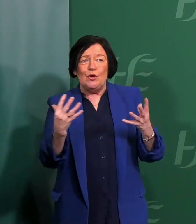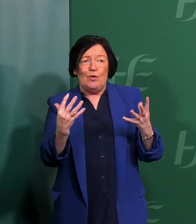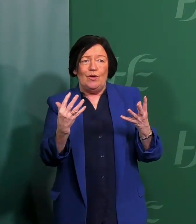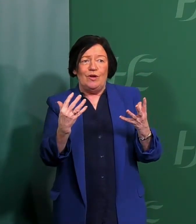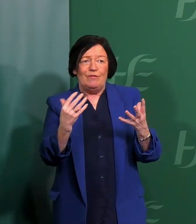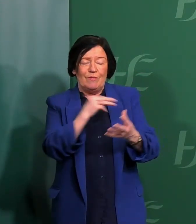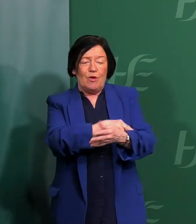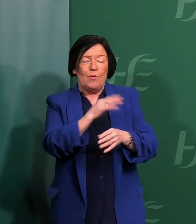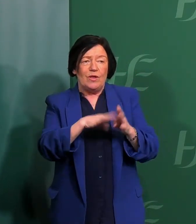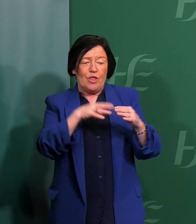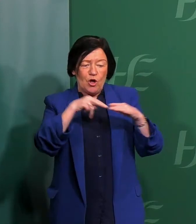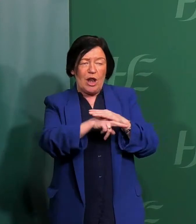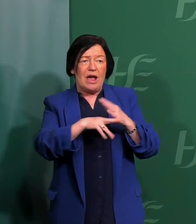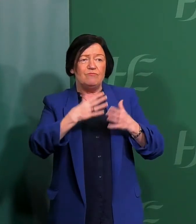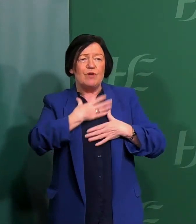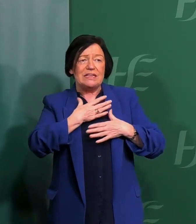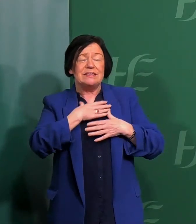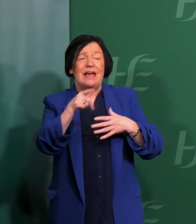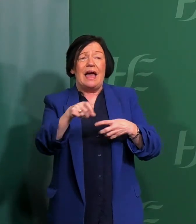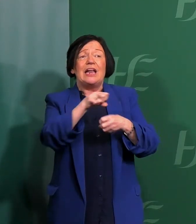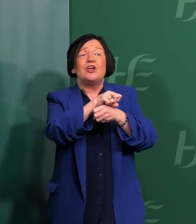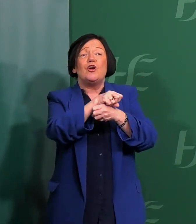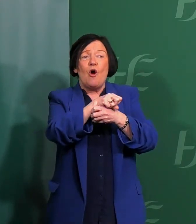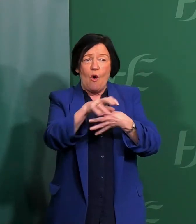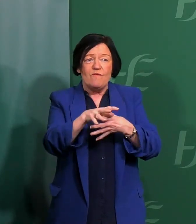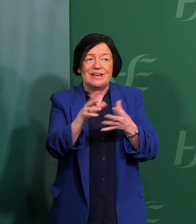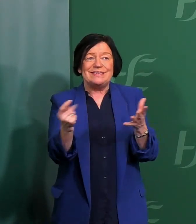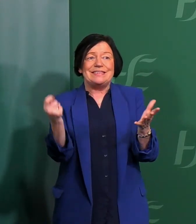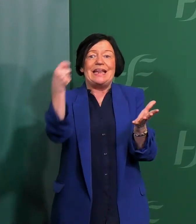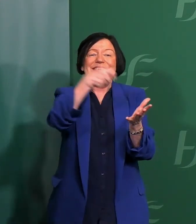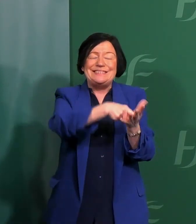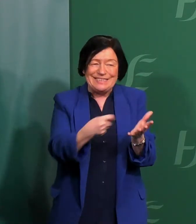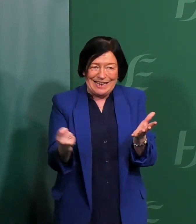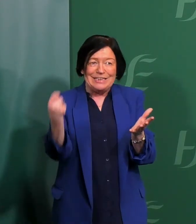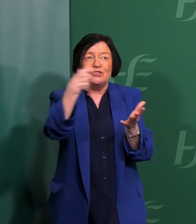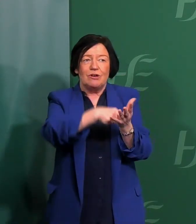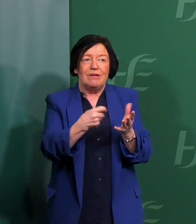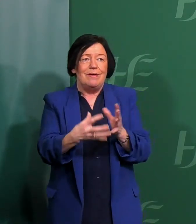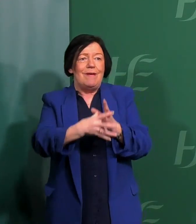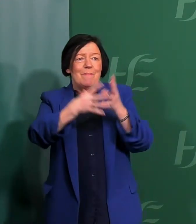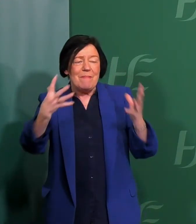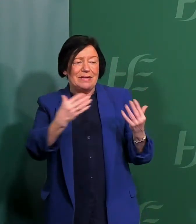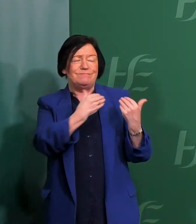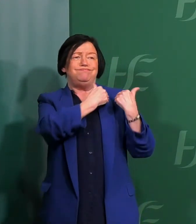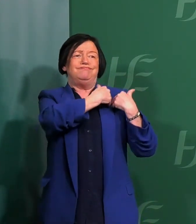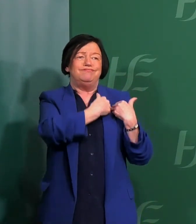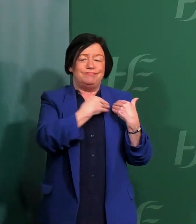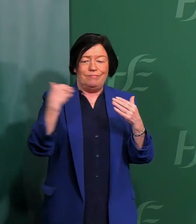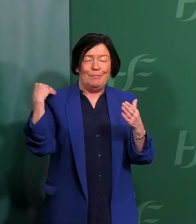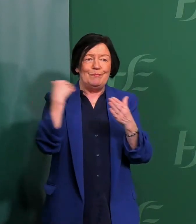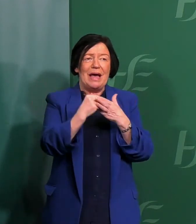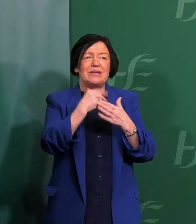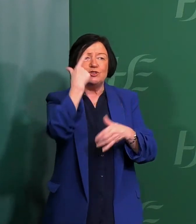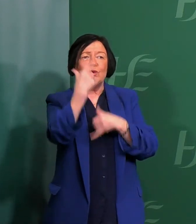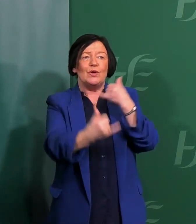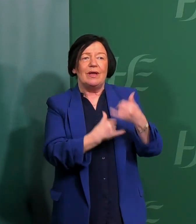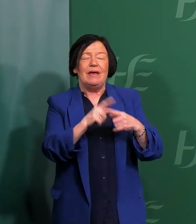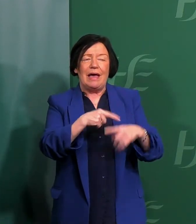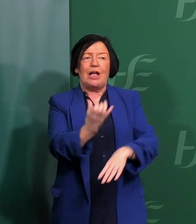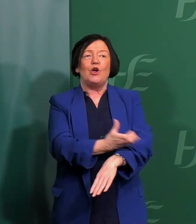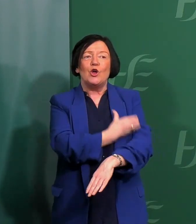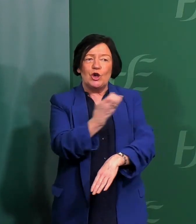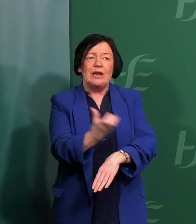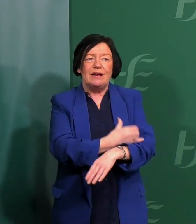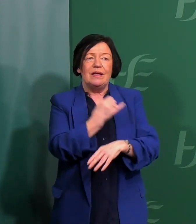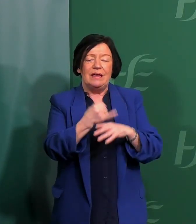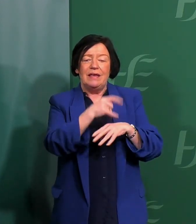underlying respiratory disease, and COVID is clearly an additional massive burden over this past couple of years, and continues to be in the